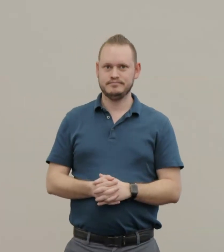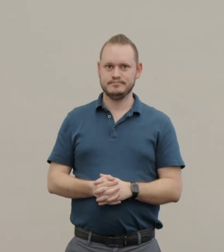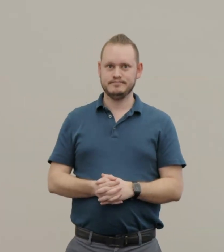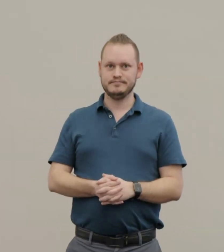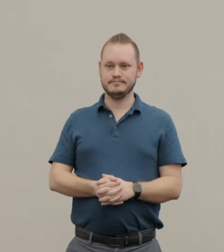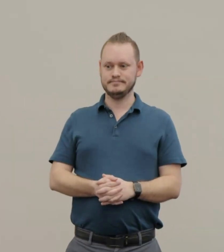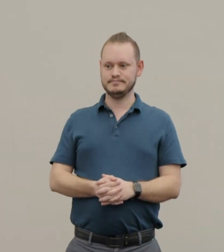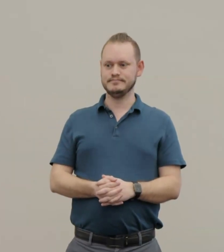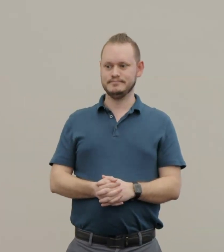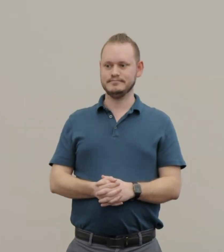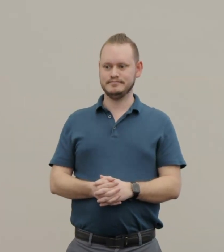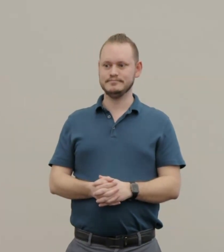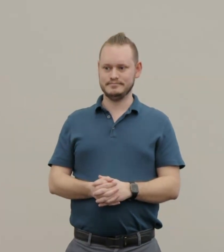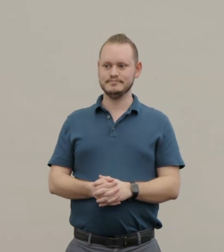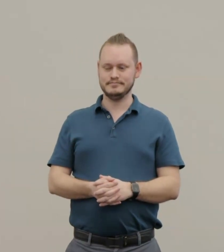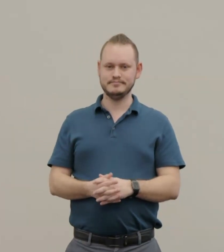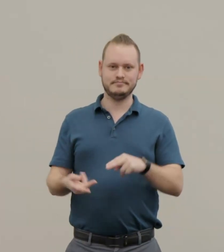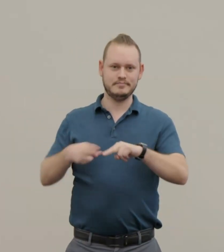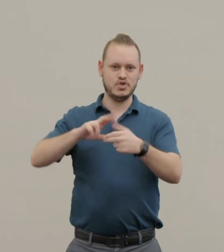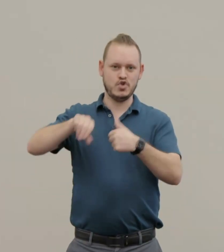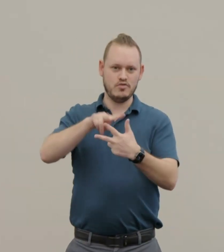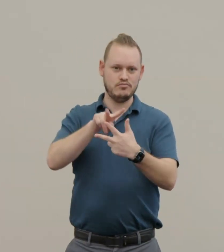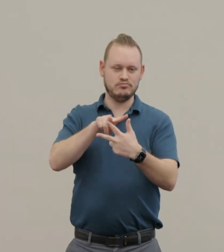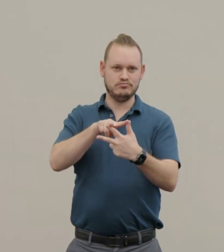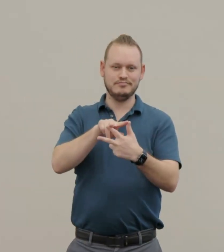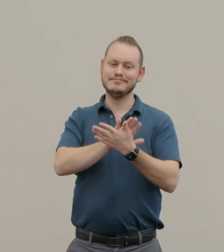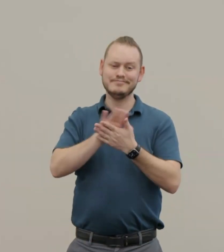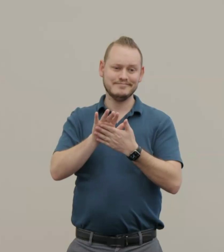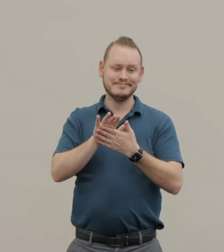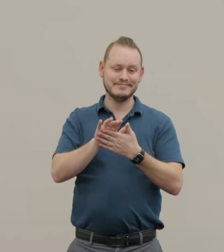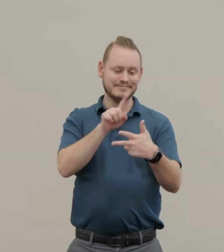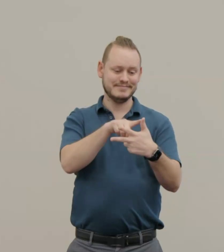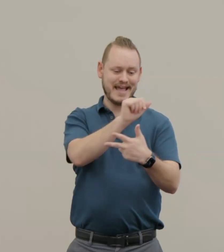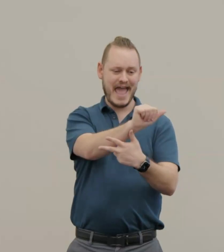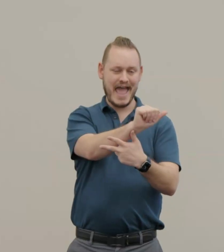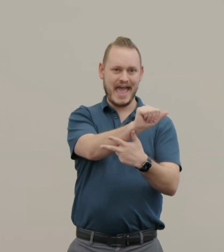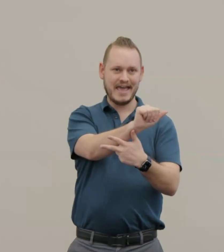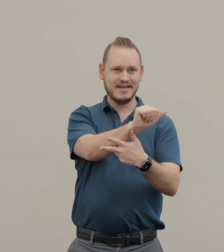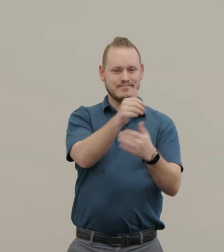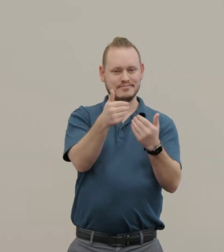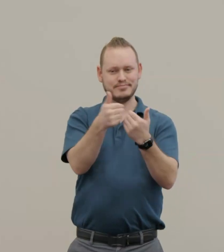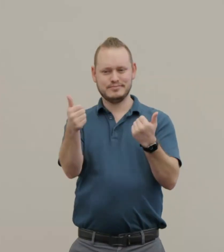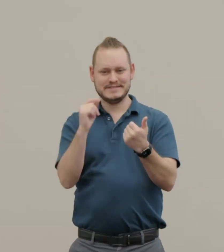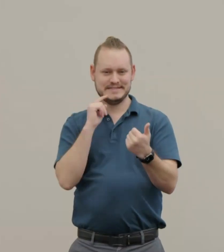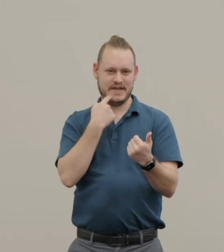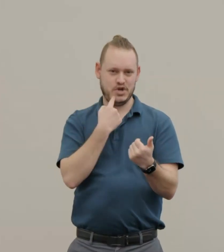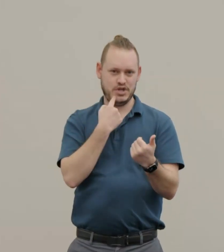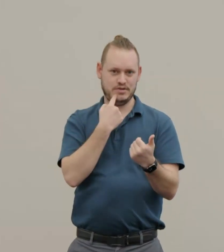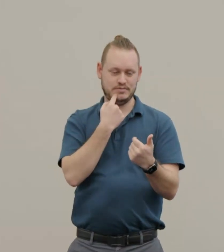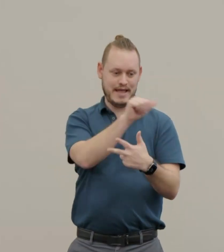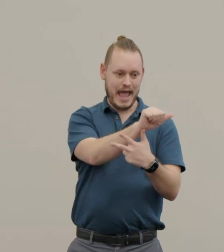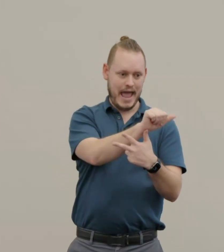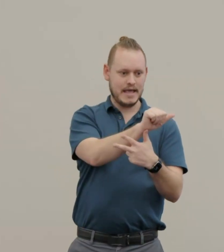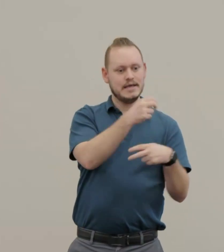to say it. So what's nice is that these single A, they're broken out by severity, right? So single A